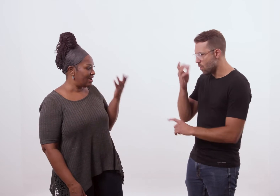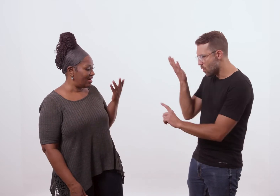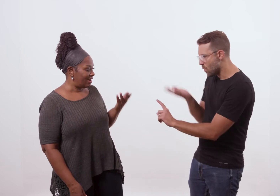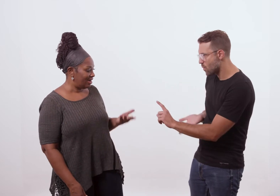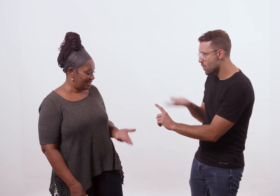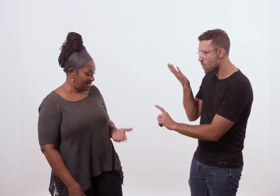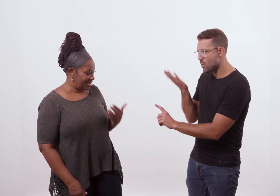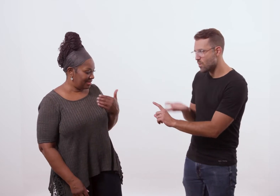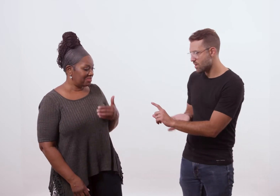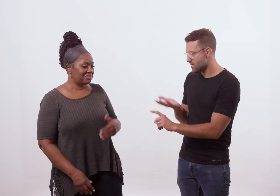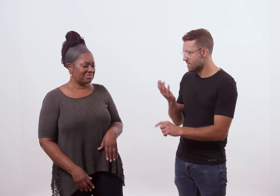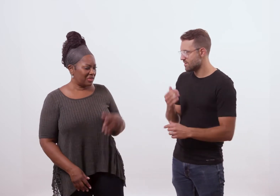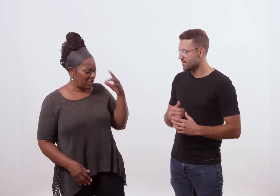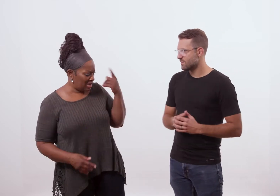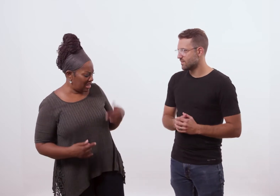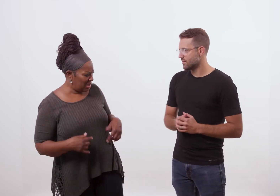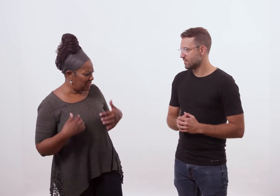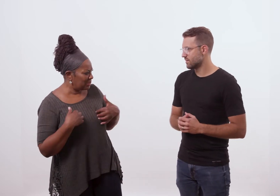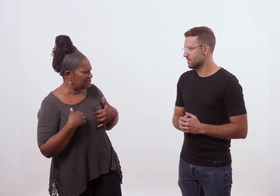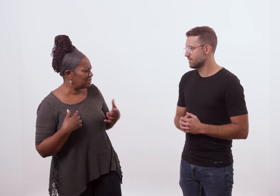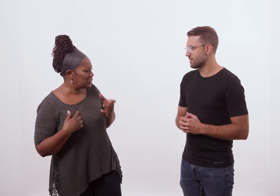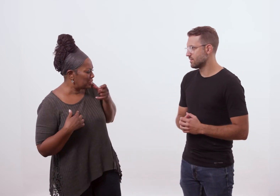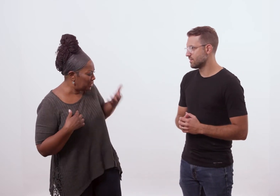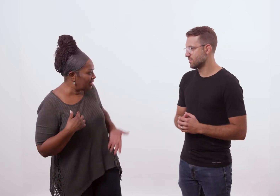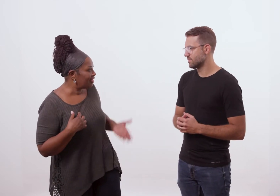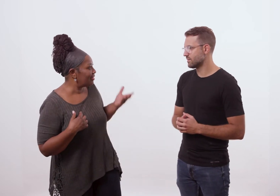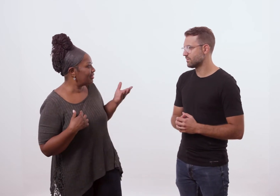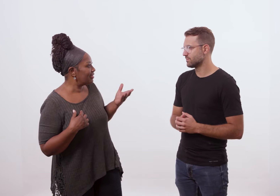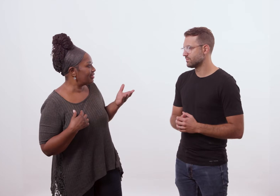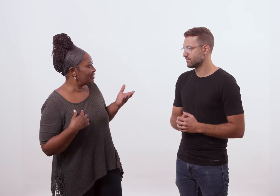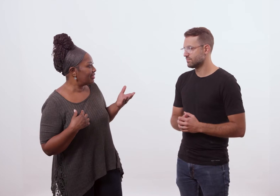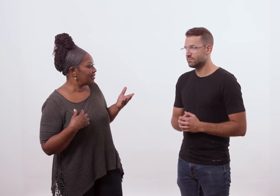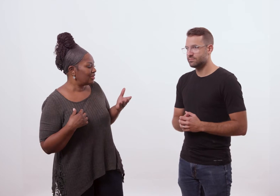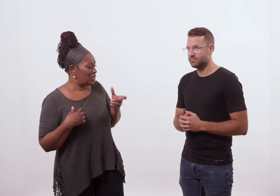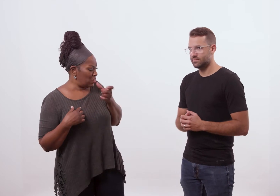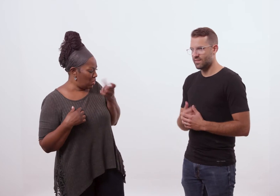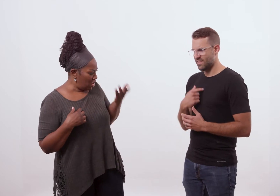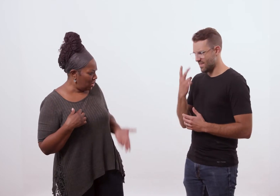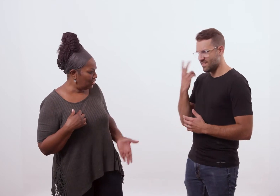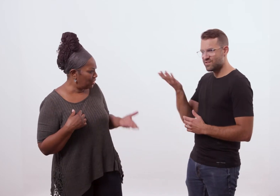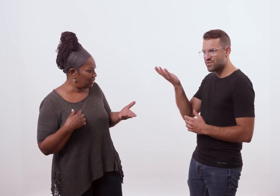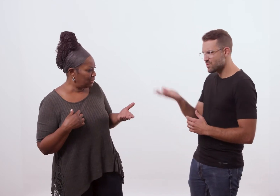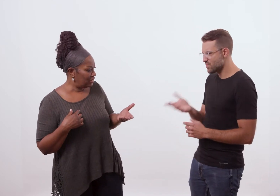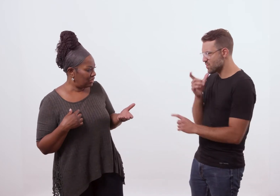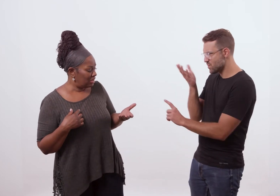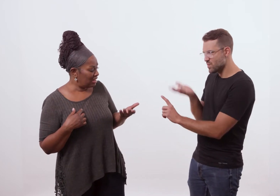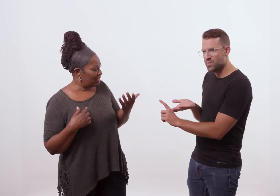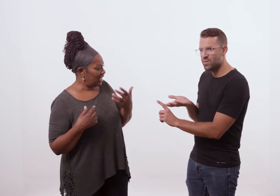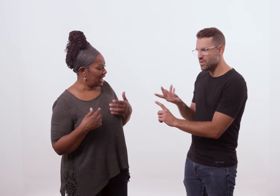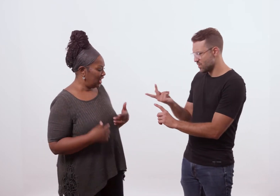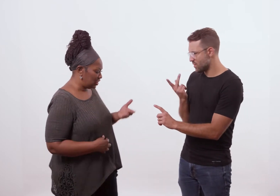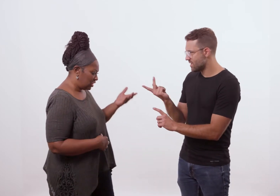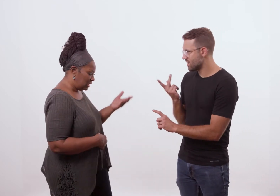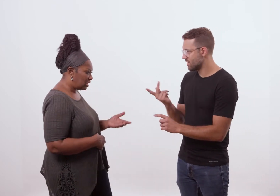beastly little elf atop a fellow beast? I see who we are. Who are you that I should look at you as though